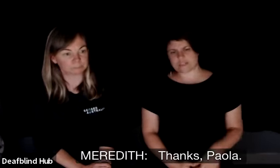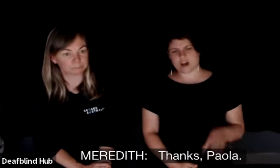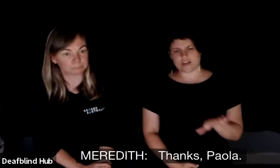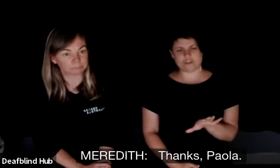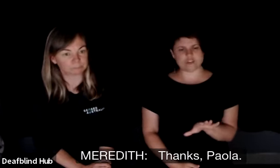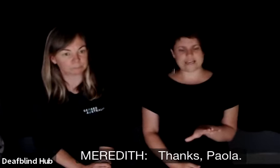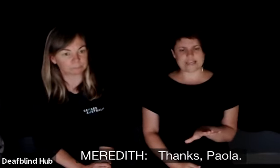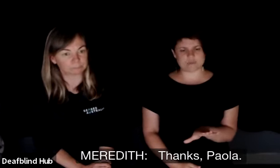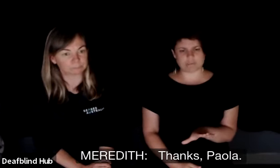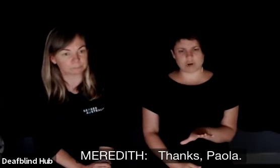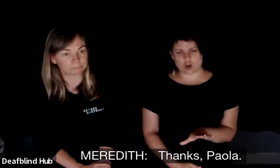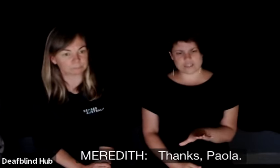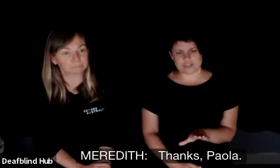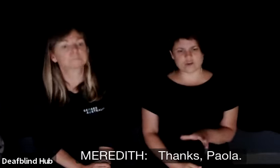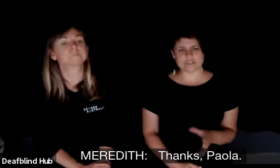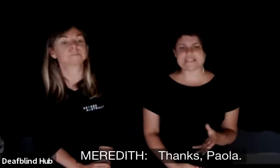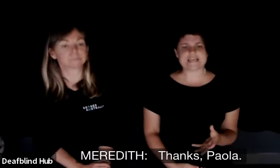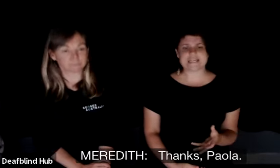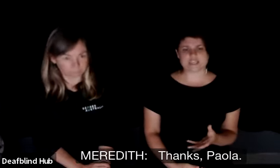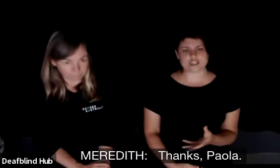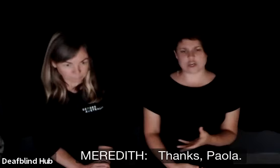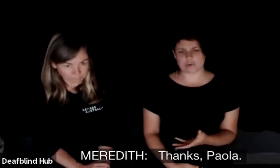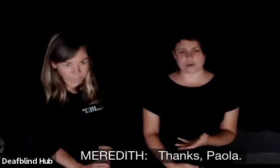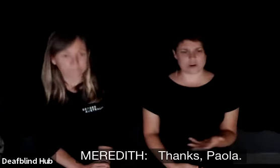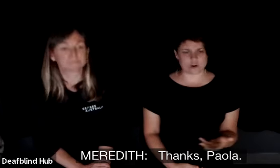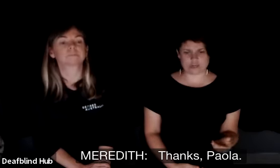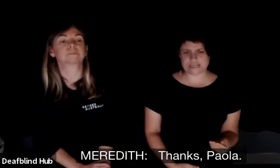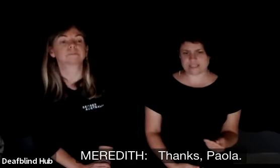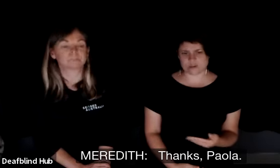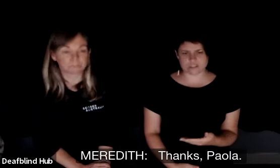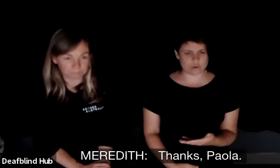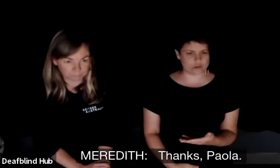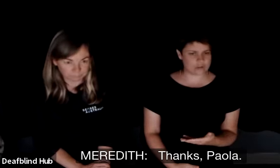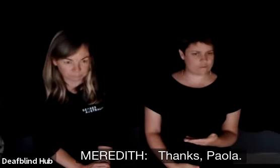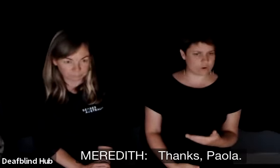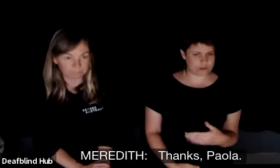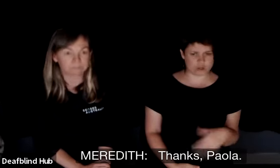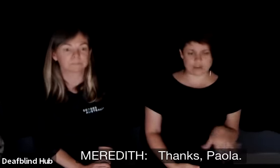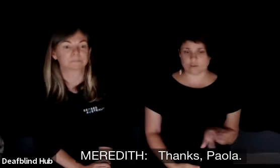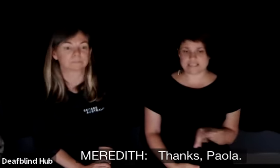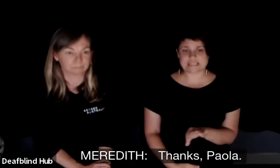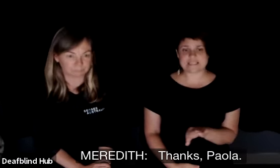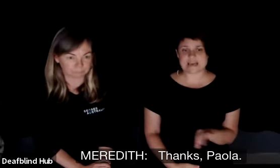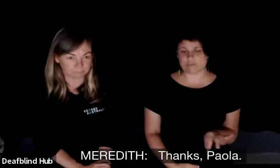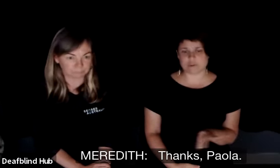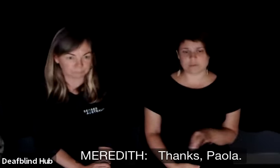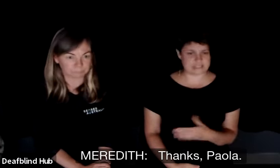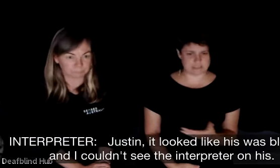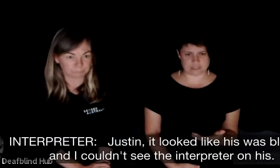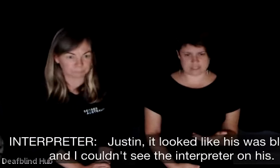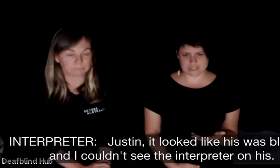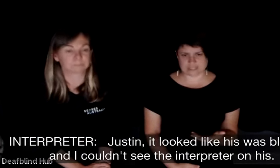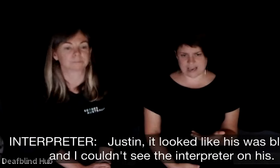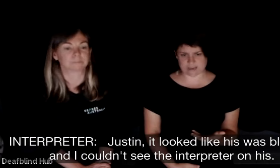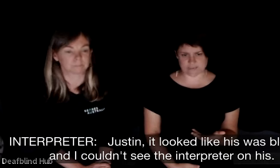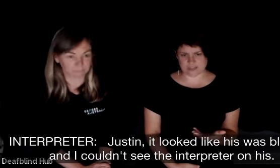he was kind of, it looked like his was blocked and I couldn't see the interpreter on here. So I was just wondering if, you know, everyone is the same, all the